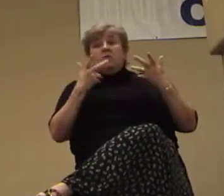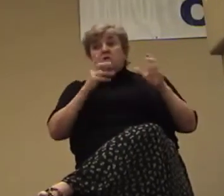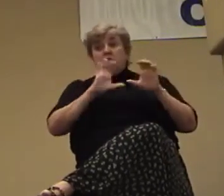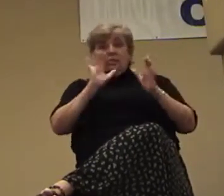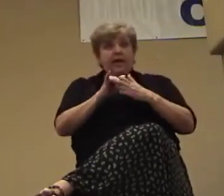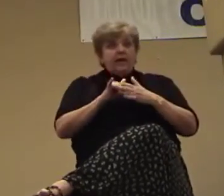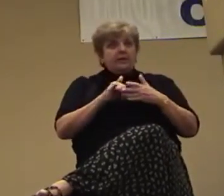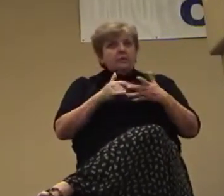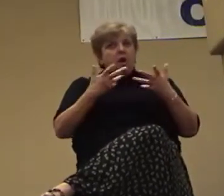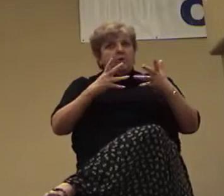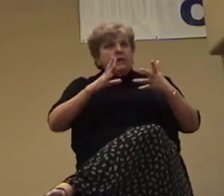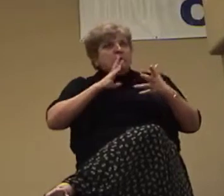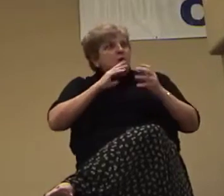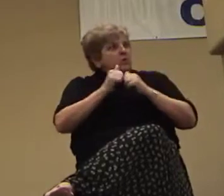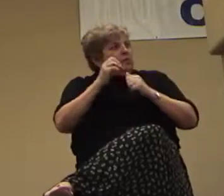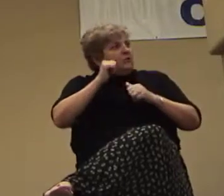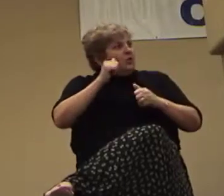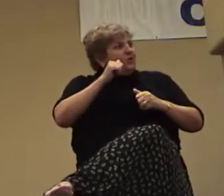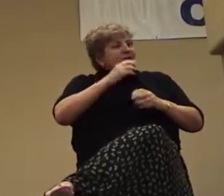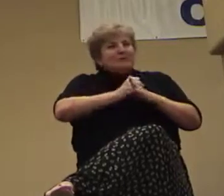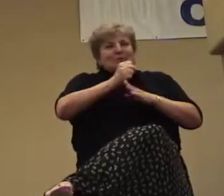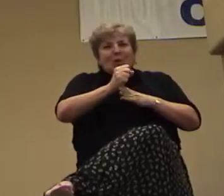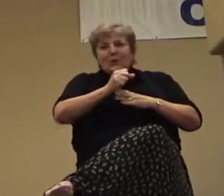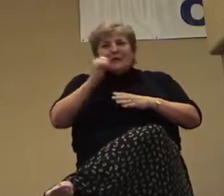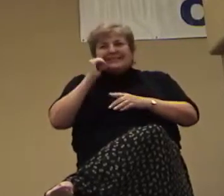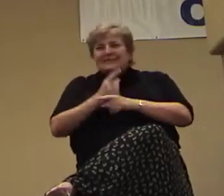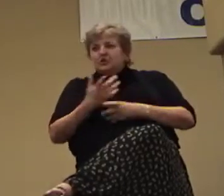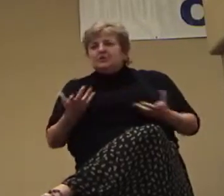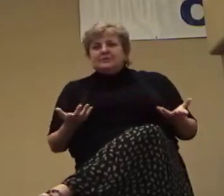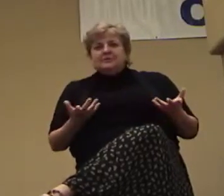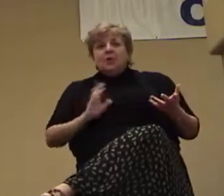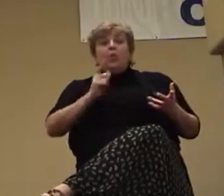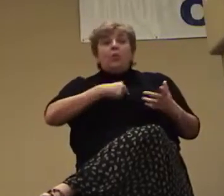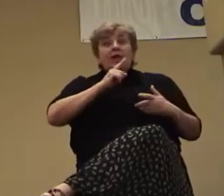sisters. It's very different. We are a family here.